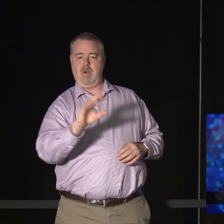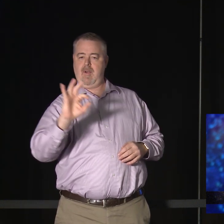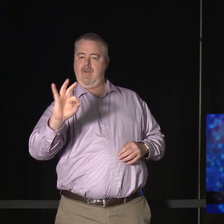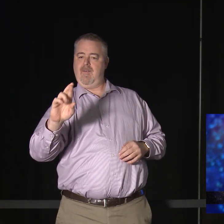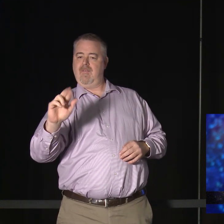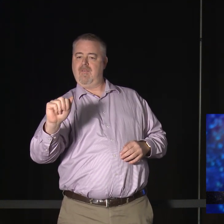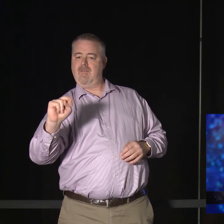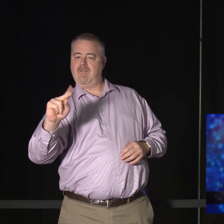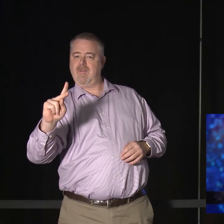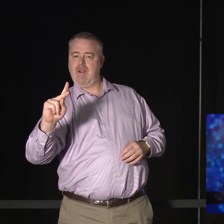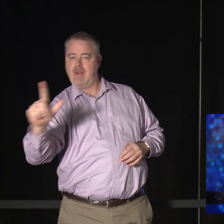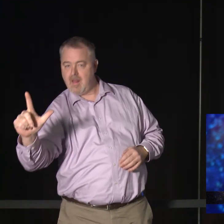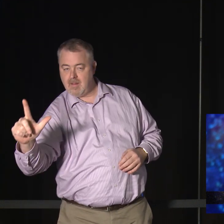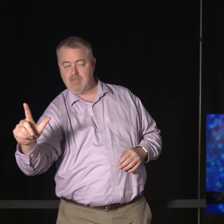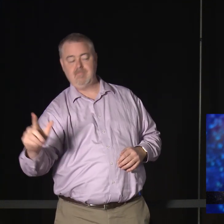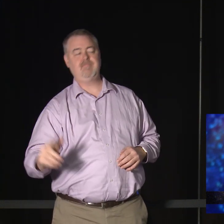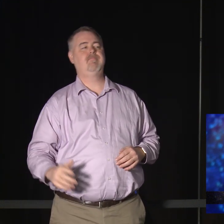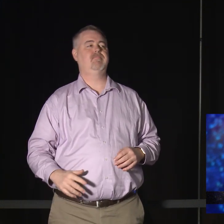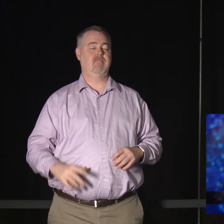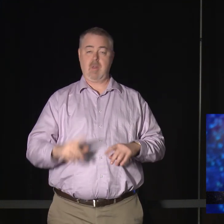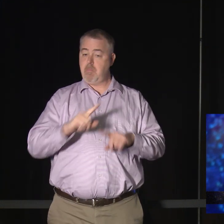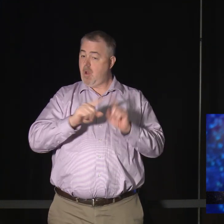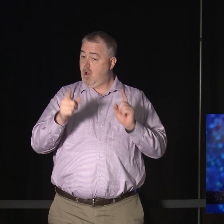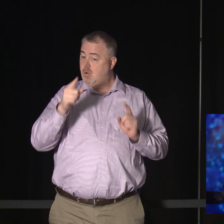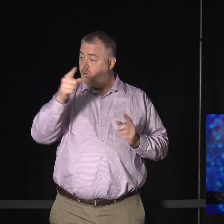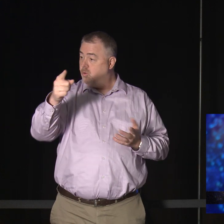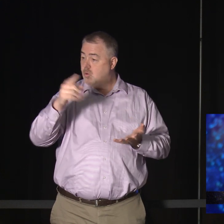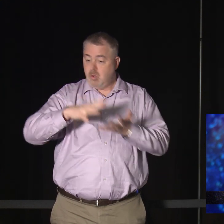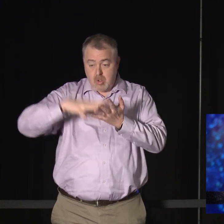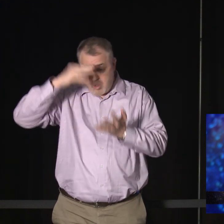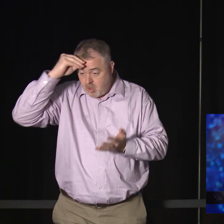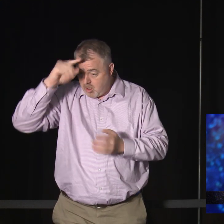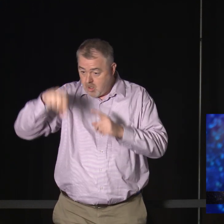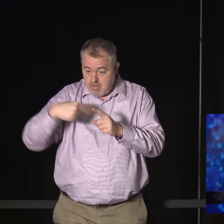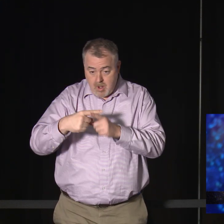But if you find out about Victor Hugo, you can let me know about him too.